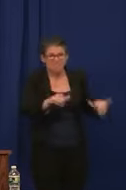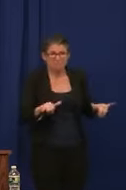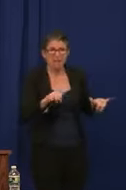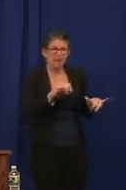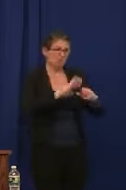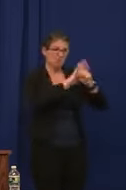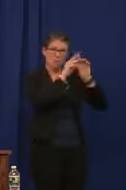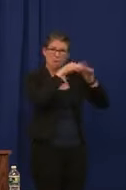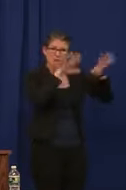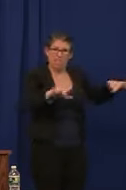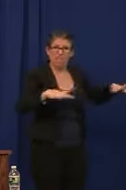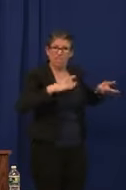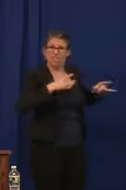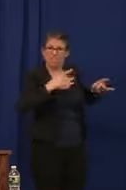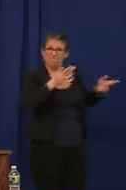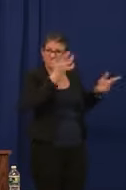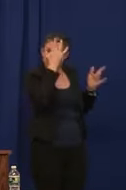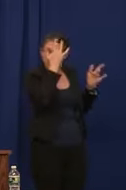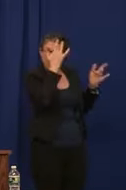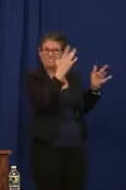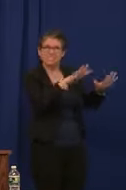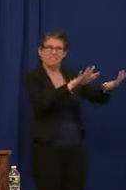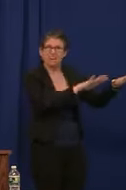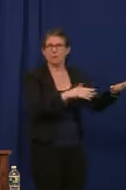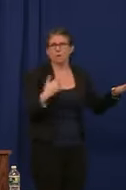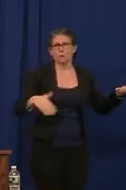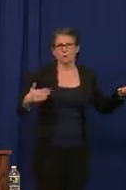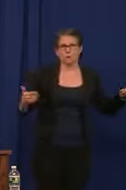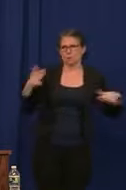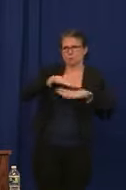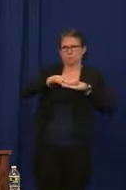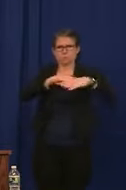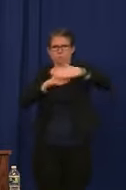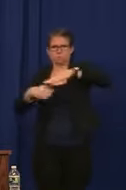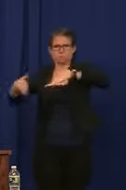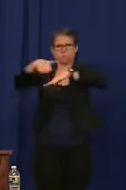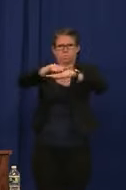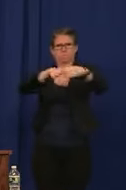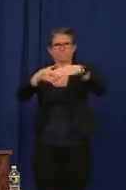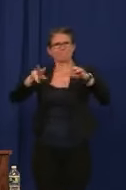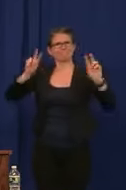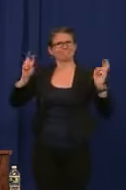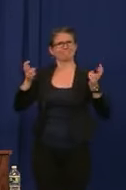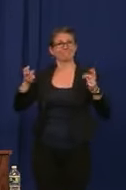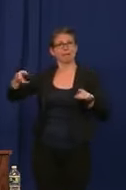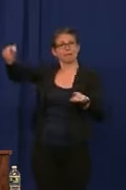There's a common saying that God will not give you more than you can carry.